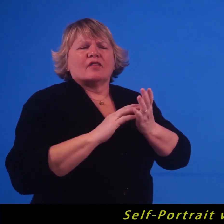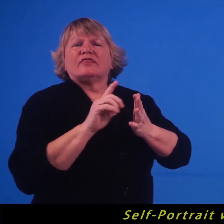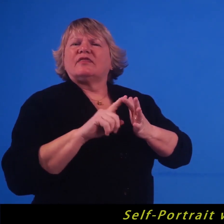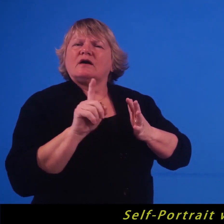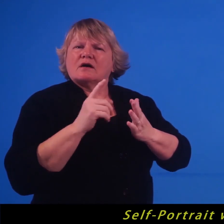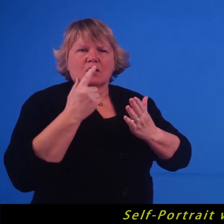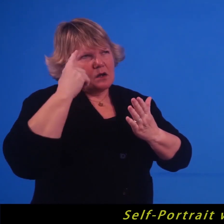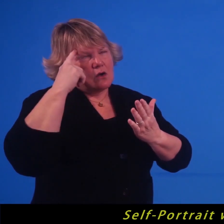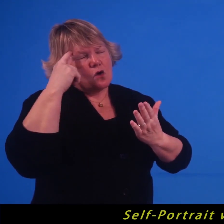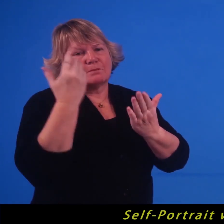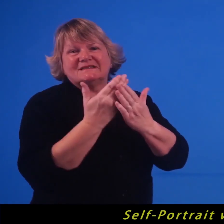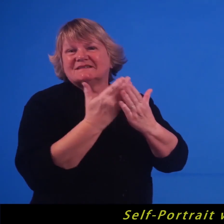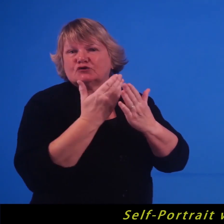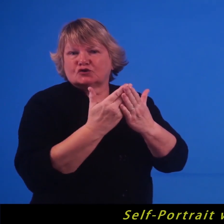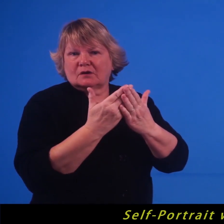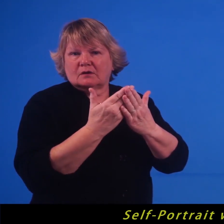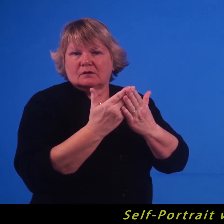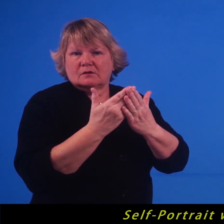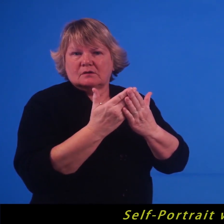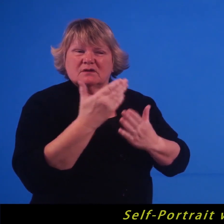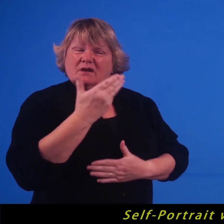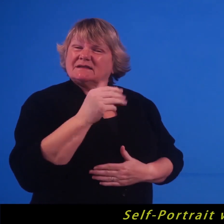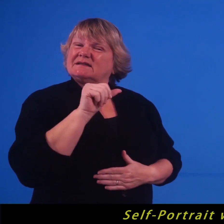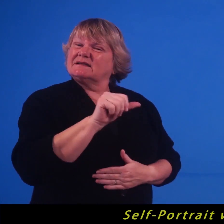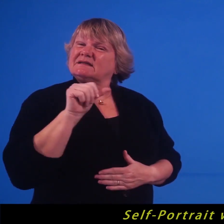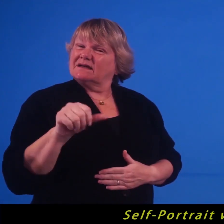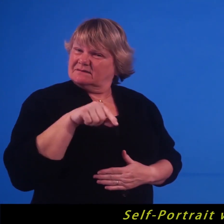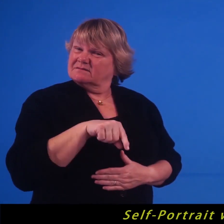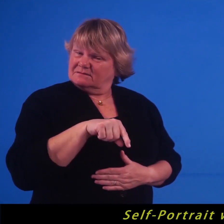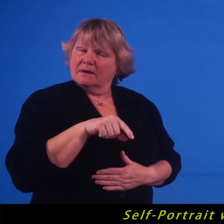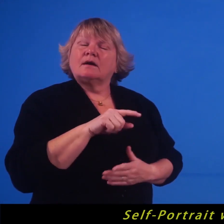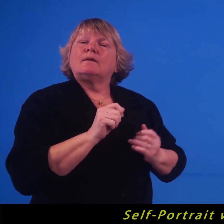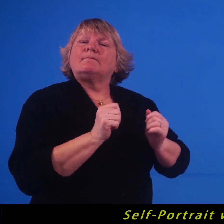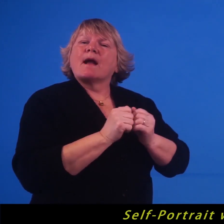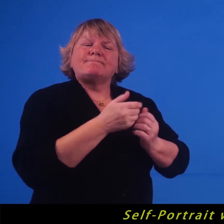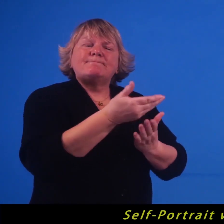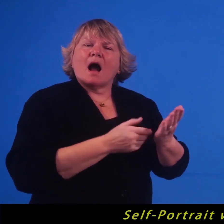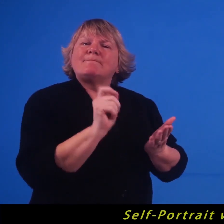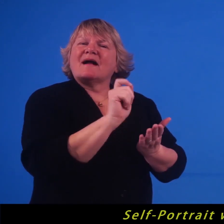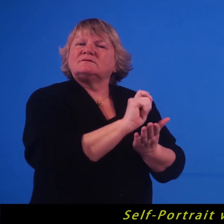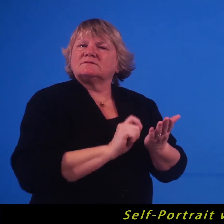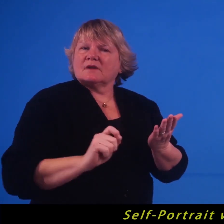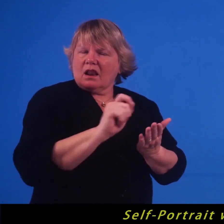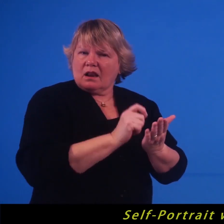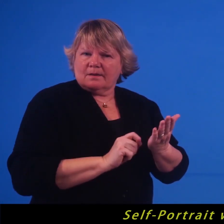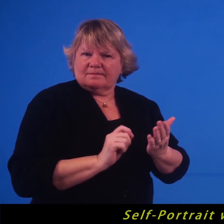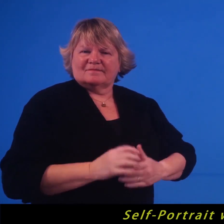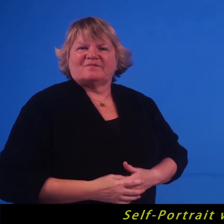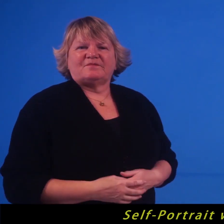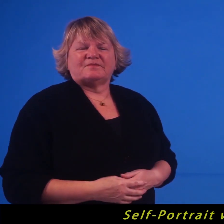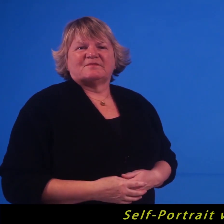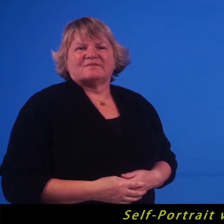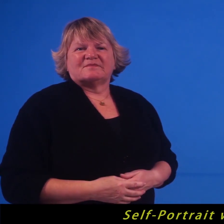Self-Portrait with Drawing for The Obsession, 1966, Pencil on Paper.